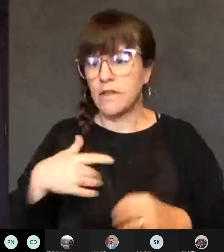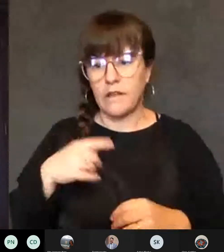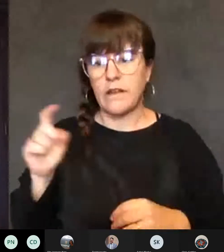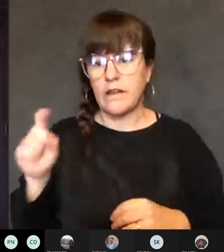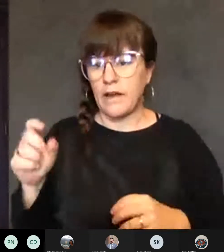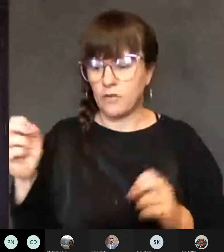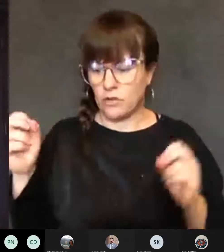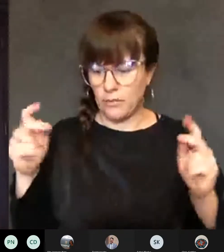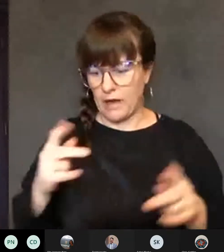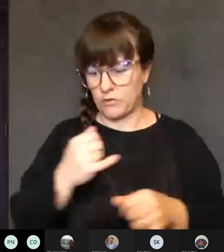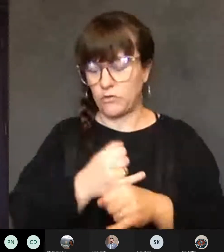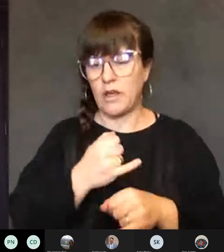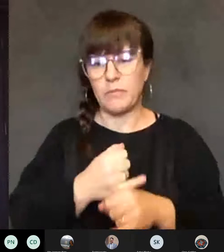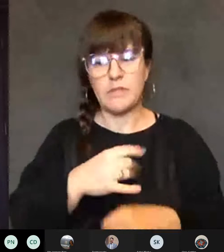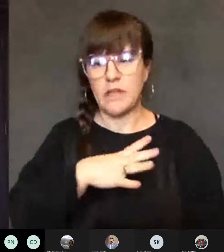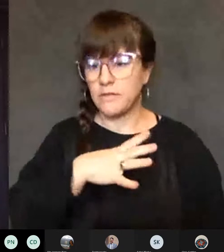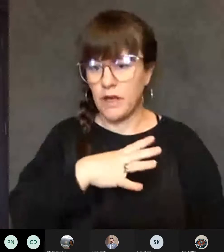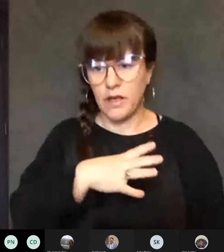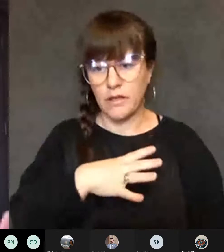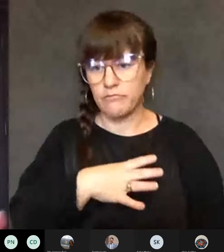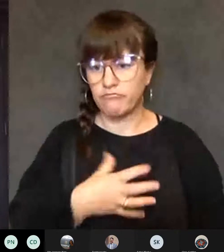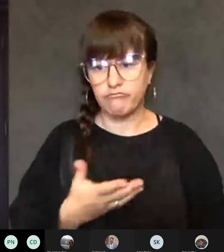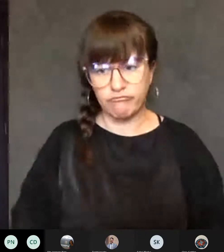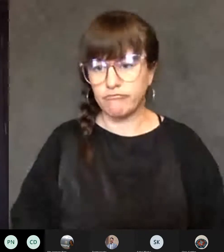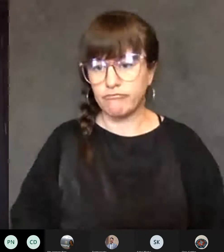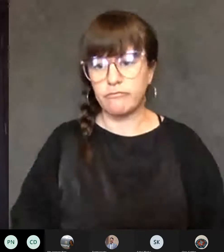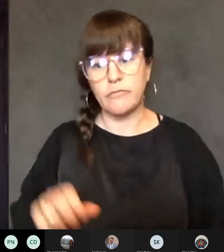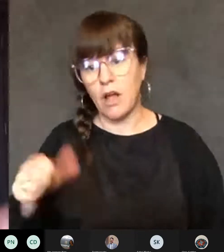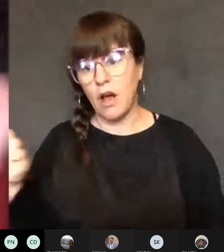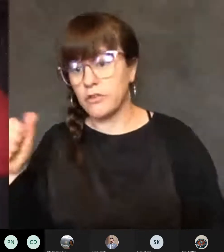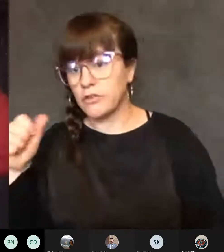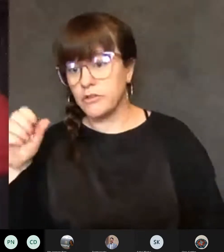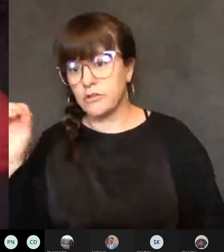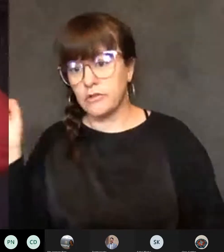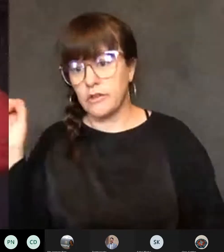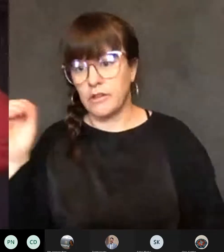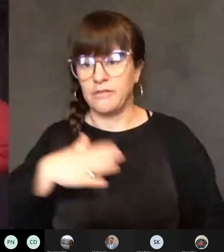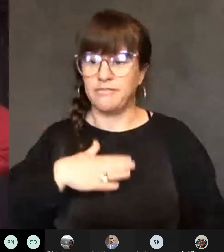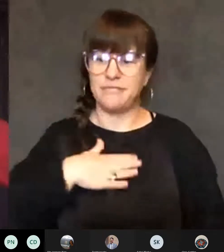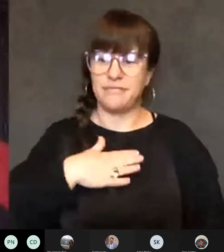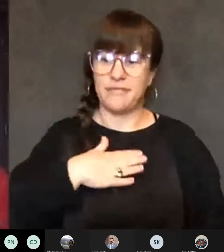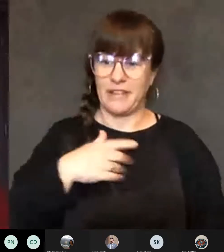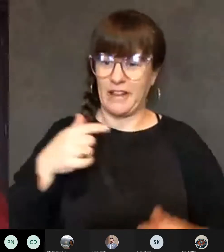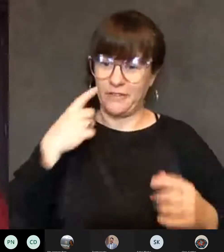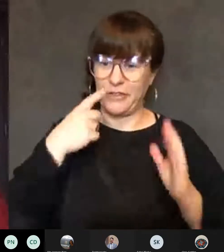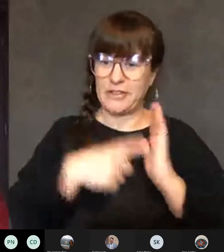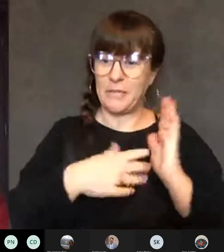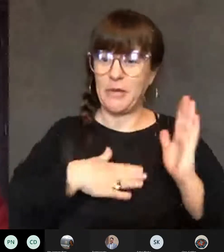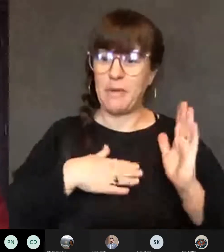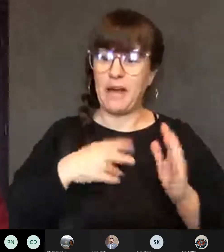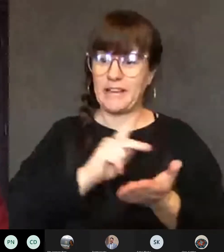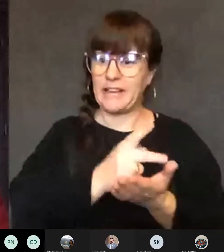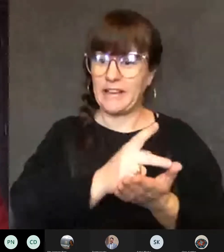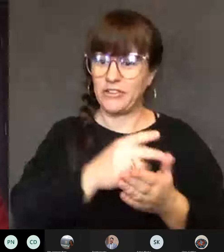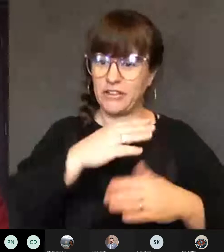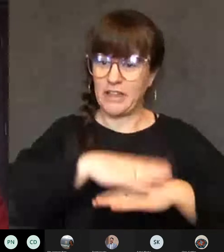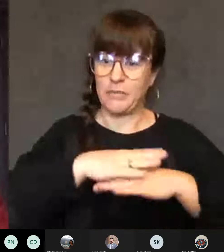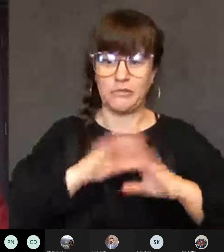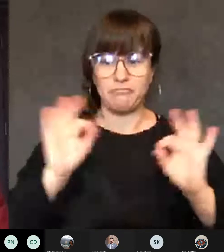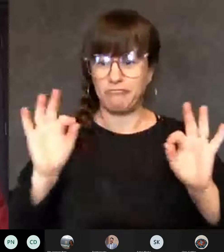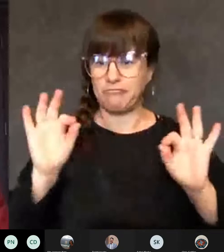Maybe other people don't need to be. My dining room table's gotten fairly functional. So we